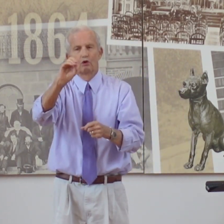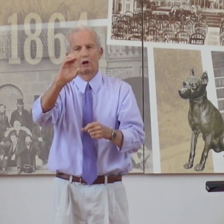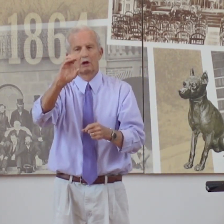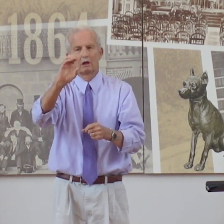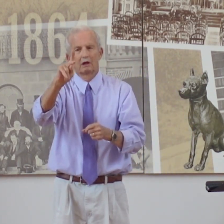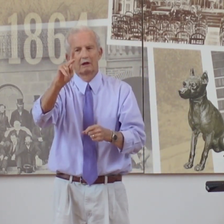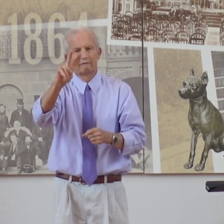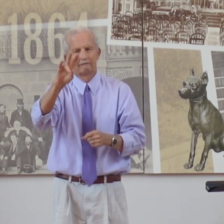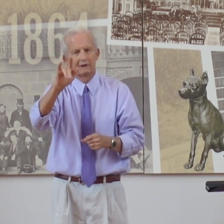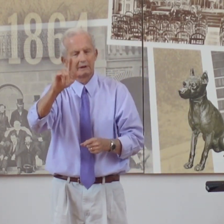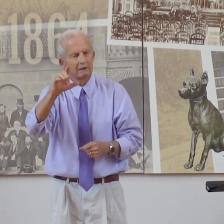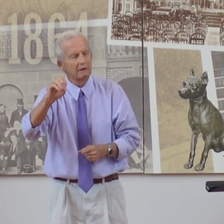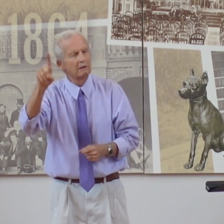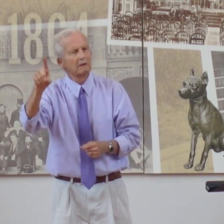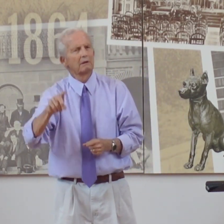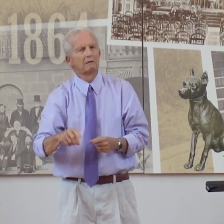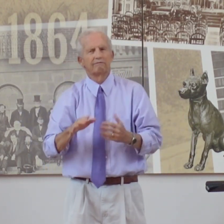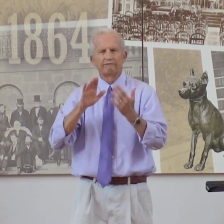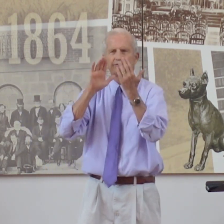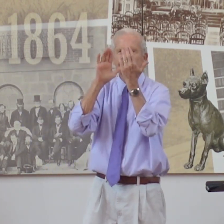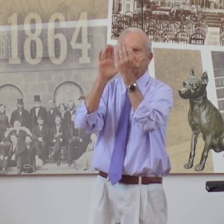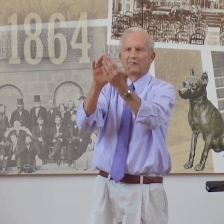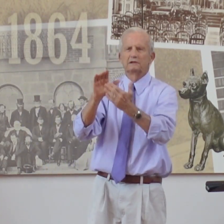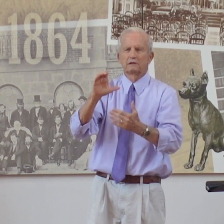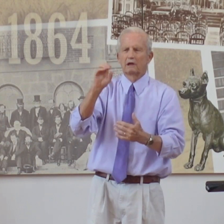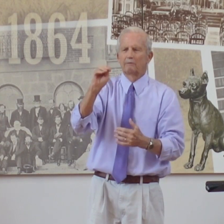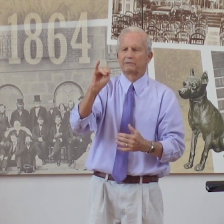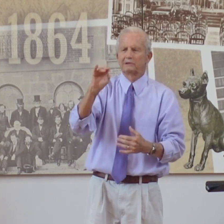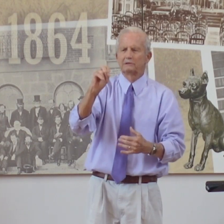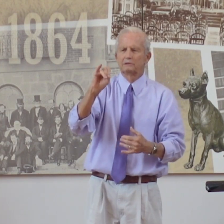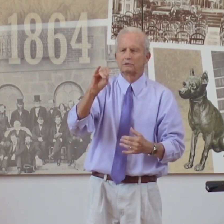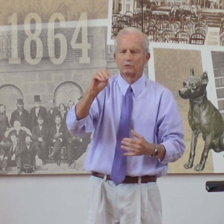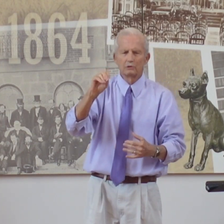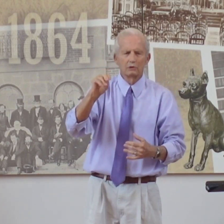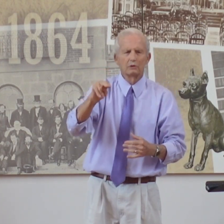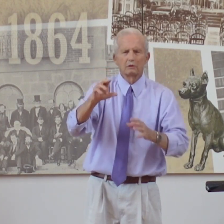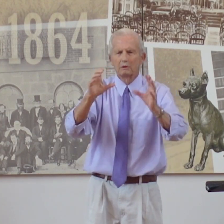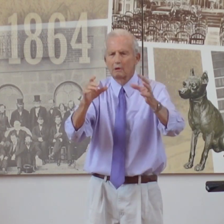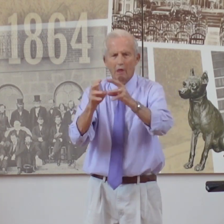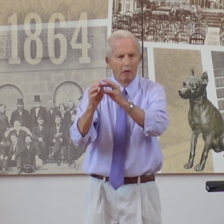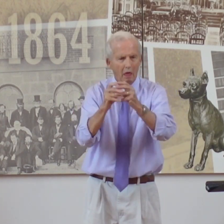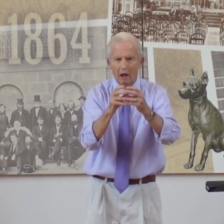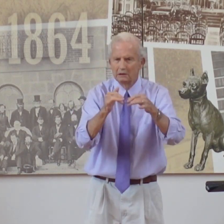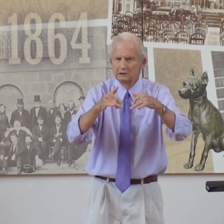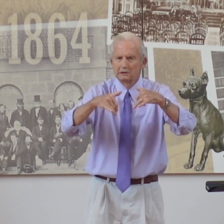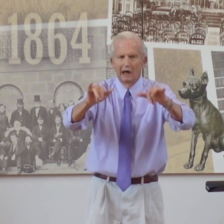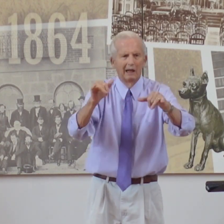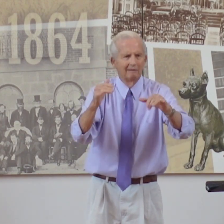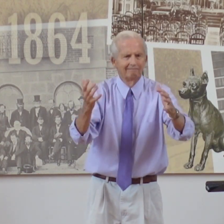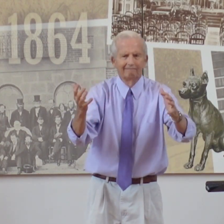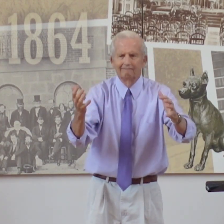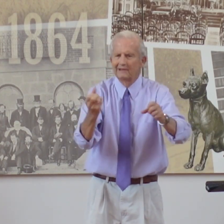these meetings in Rockville, Maryland, and went into that commission.